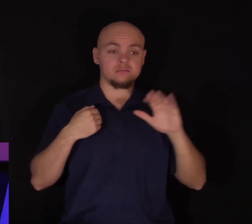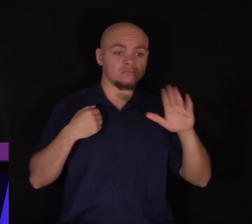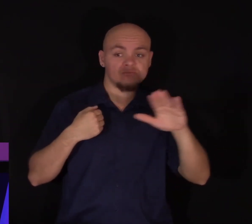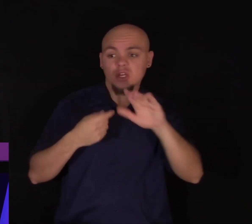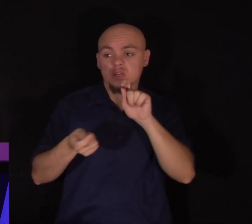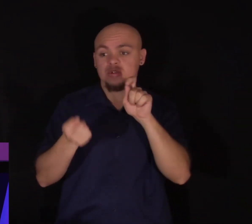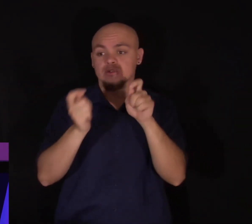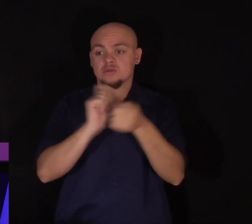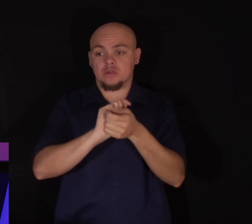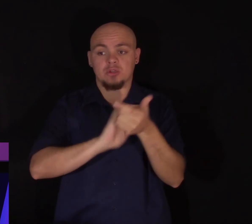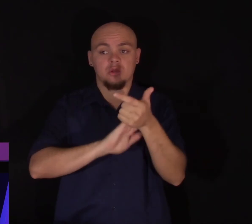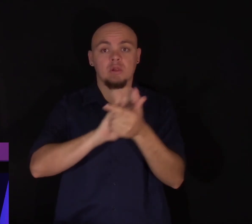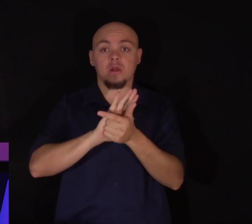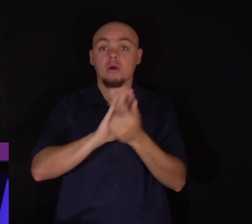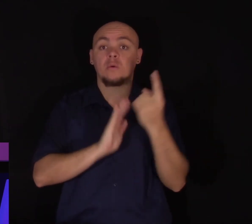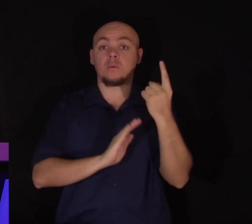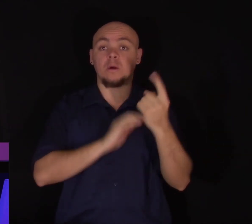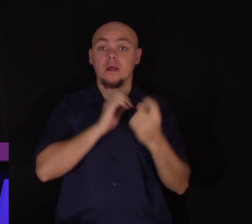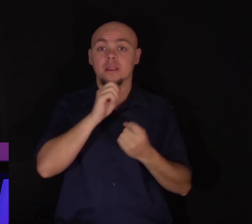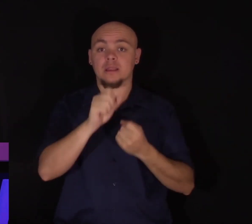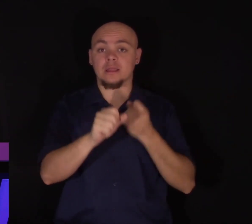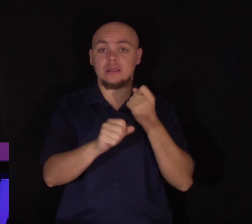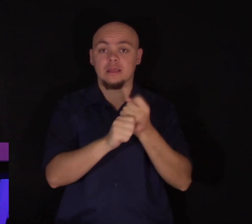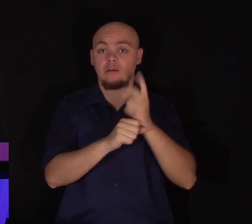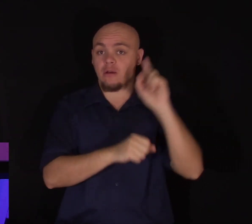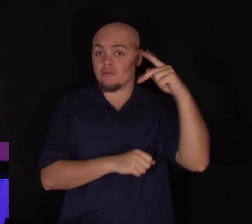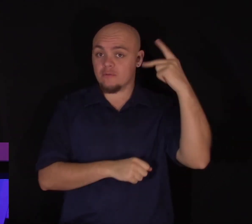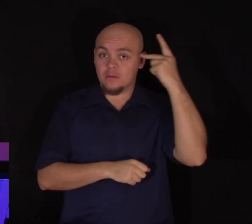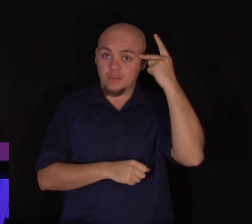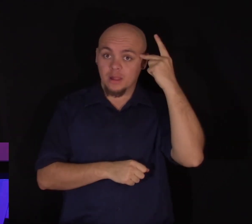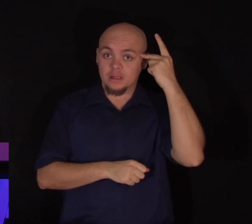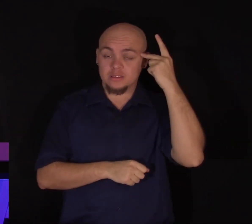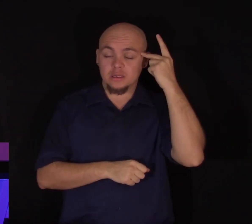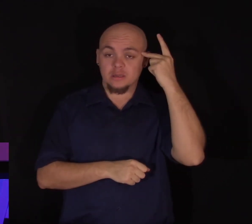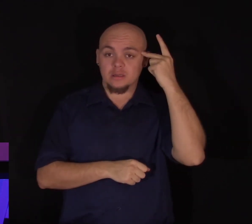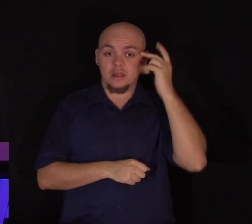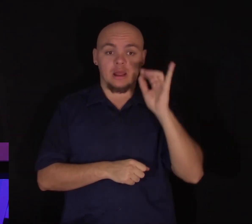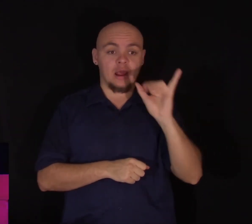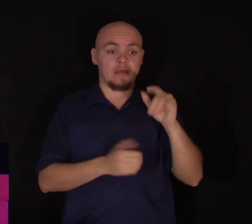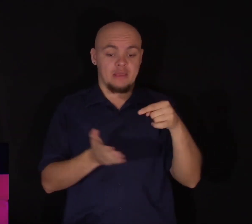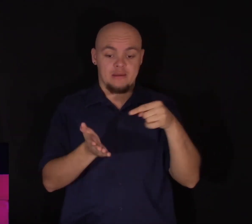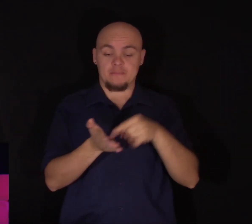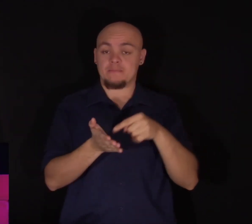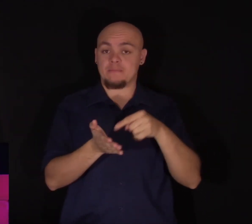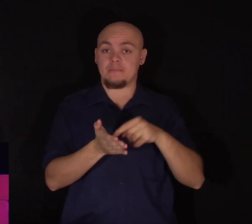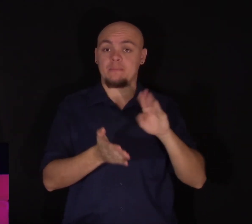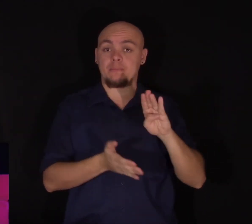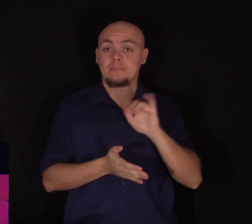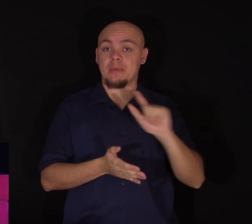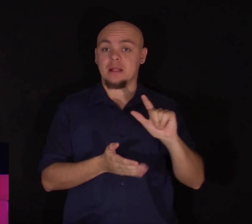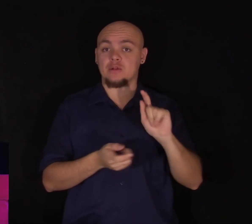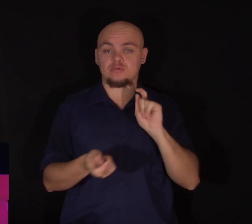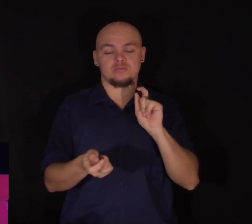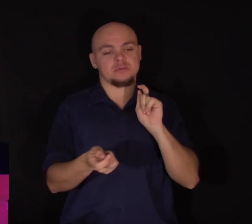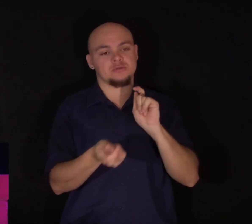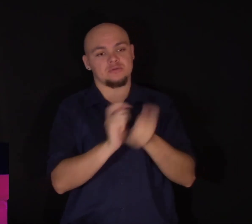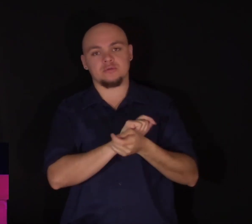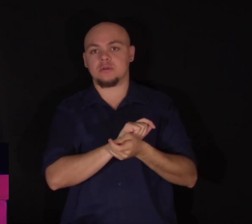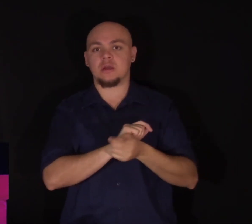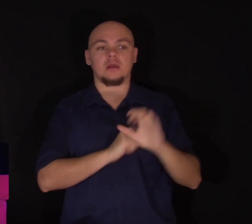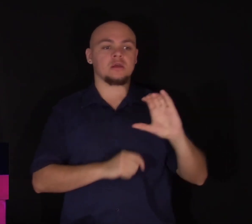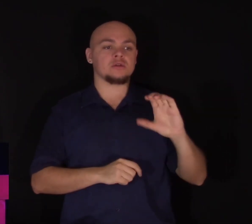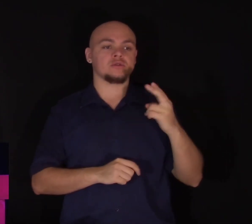law. A year of politics ensued. That bill was killed and objected to by an MP called Christopher